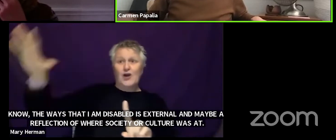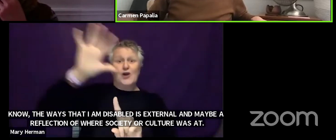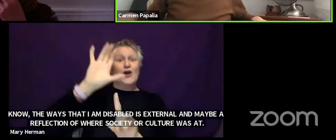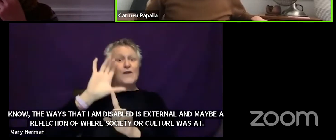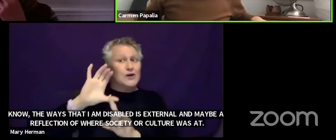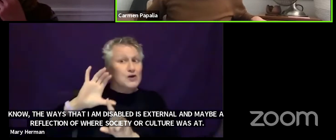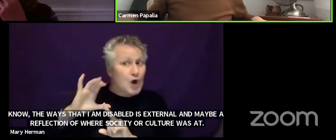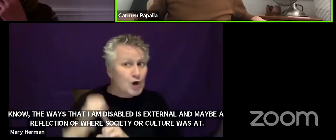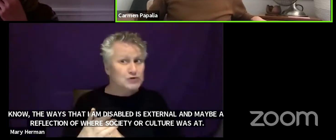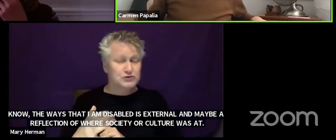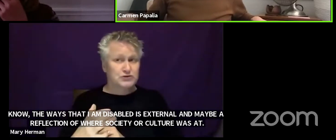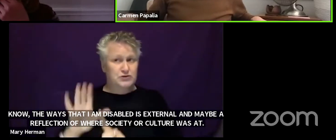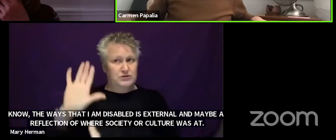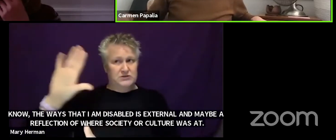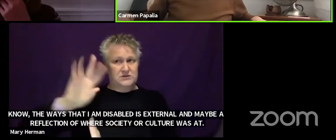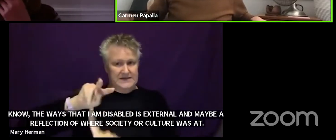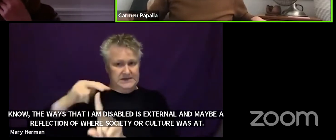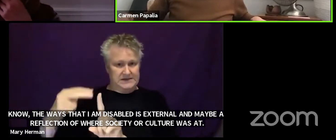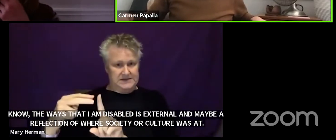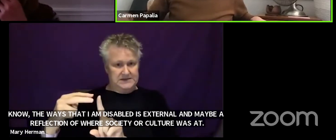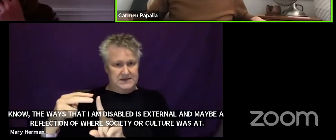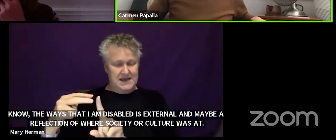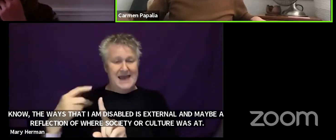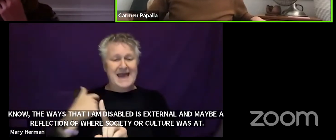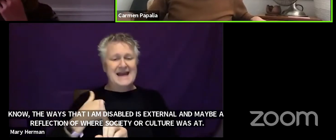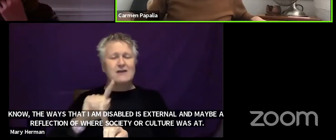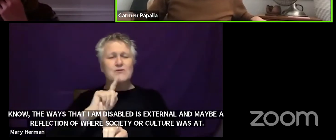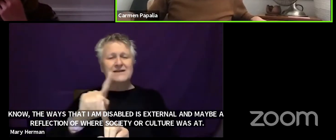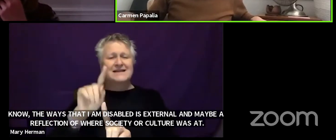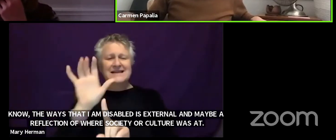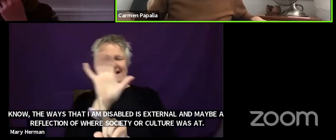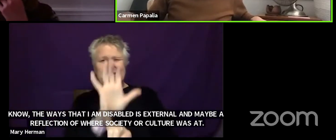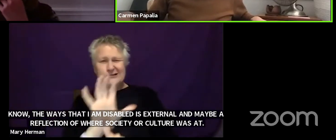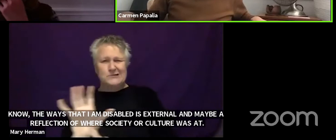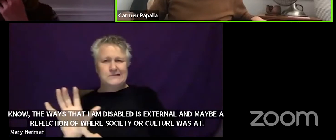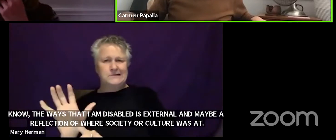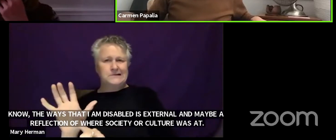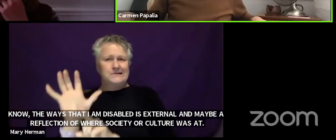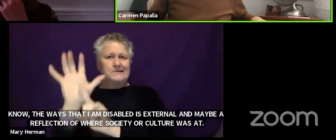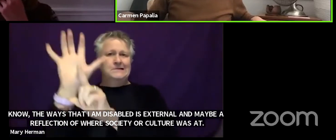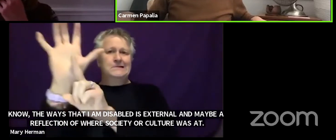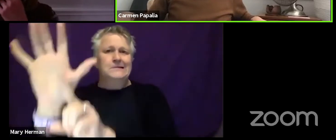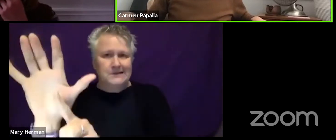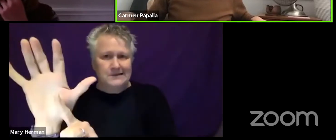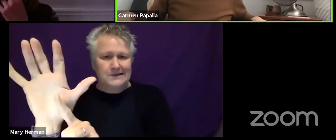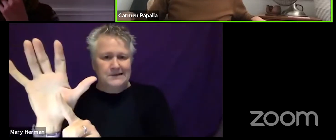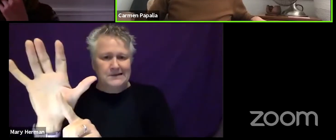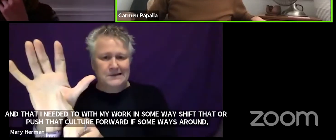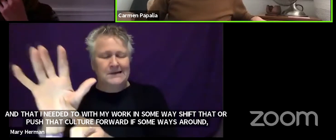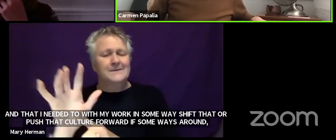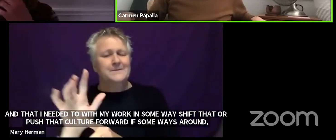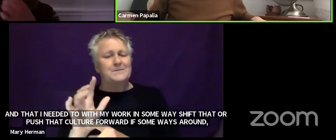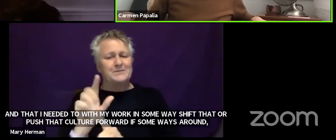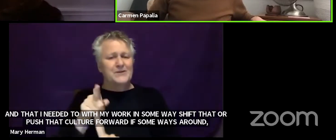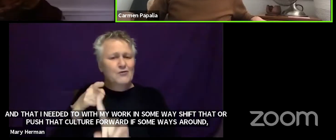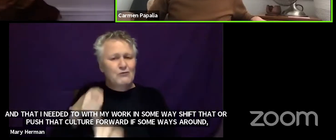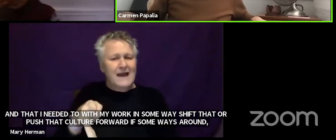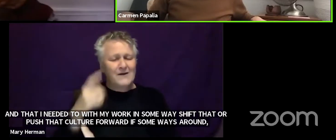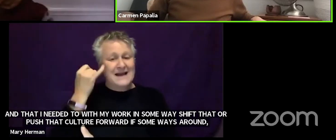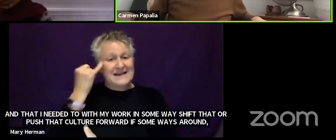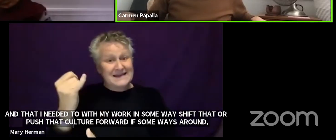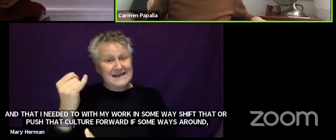way shift that or push that culture forward in some ways around, ideas of that